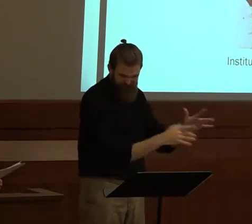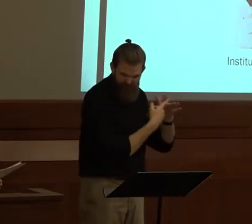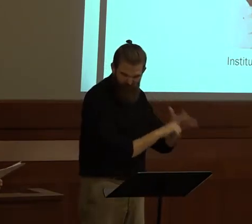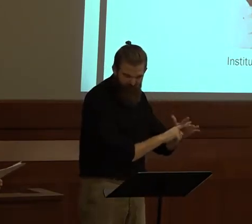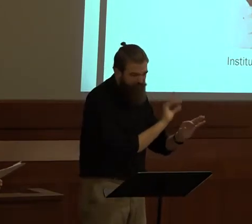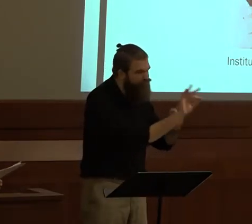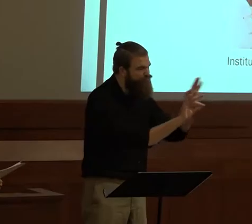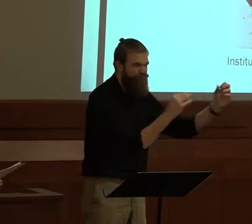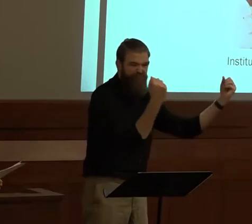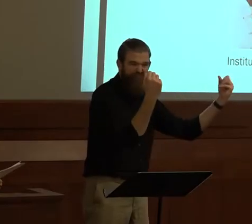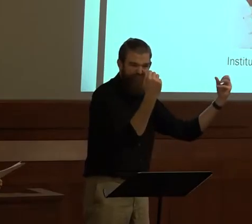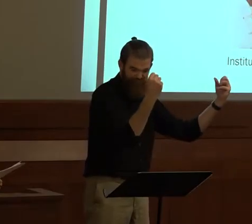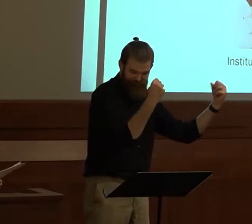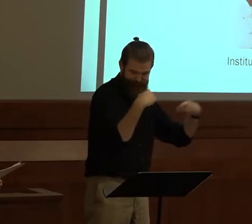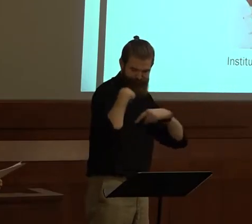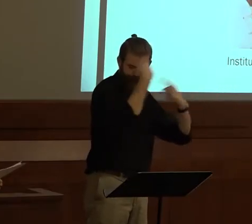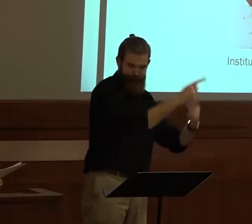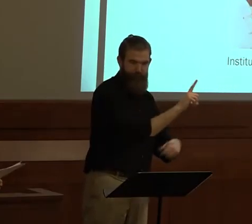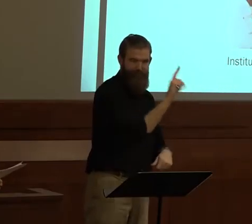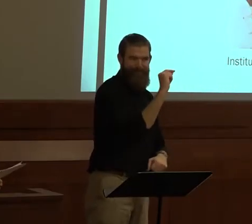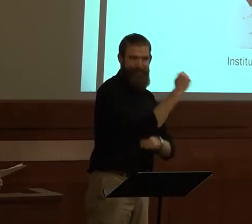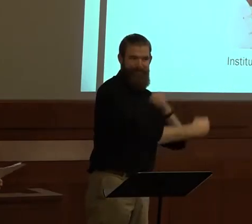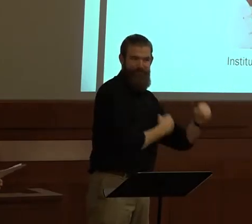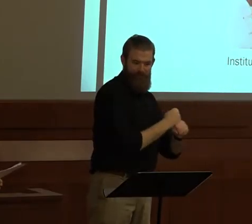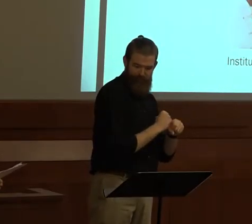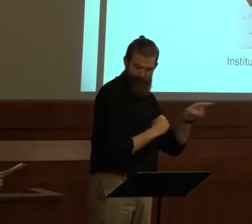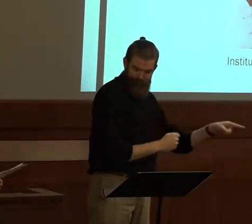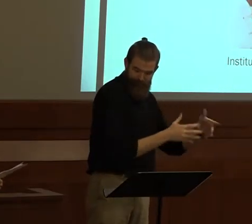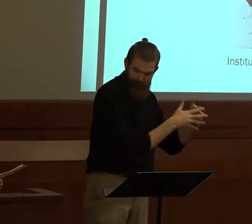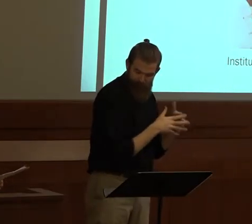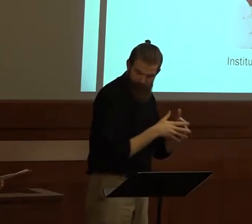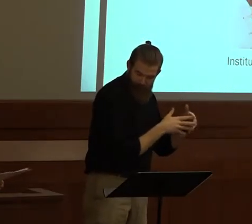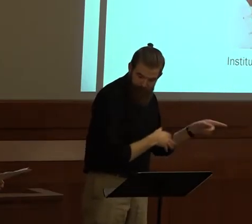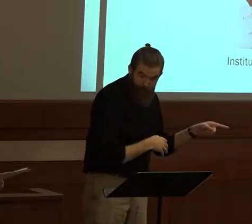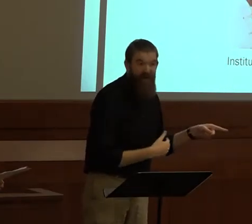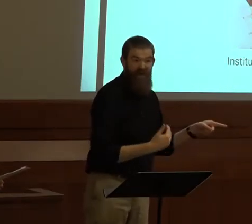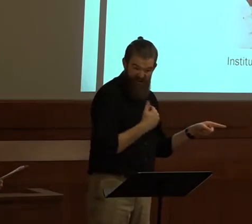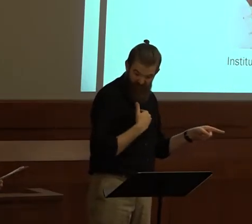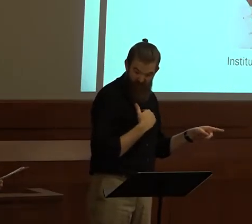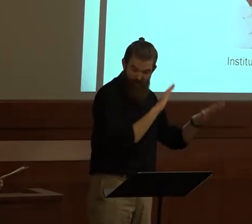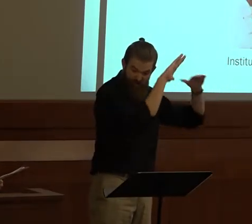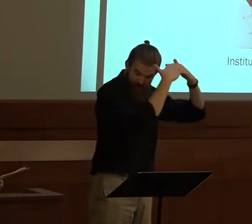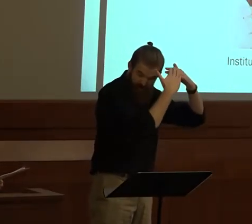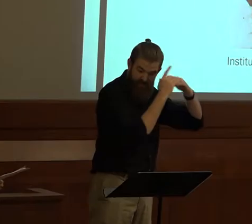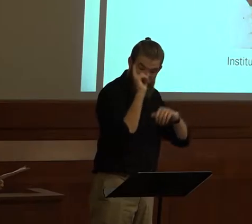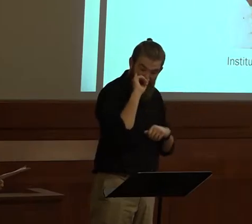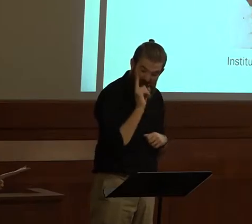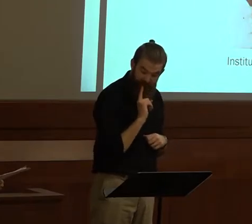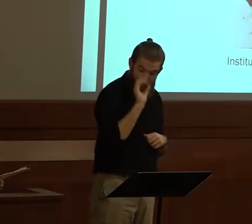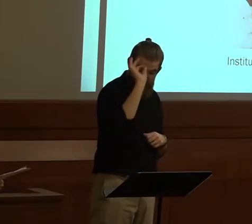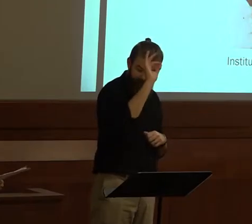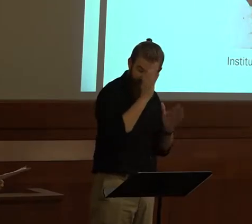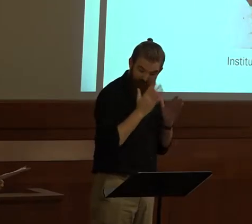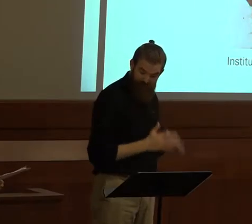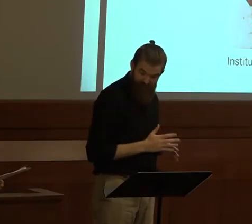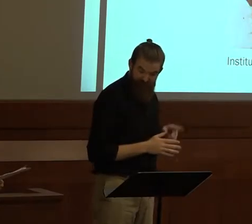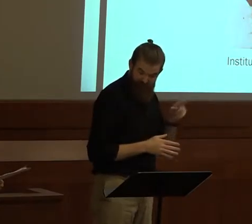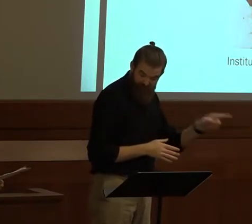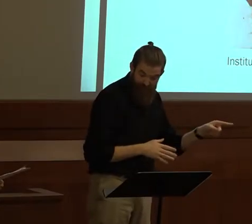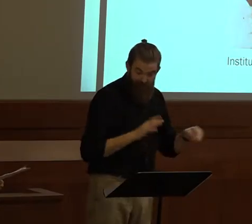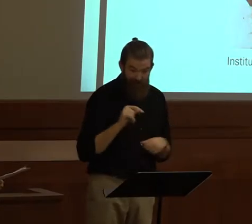through Catholic seminary education as a deaf man in entirely hearing speaking environments, his